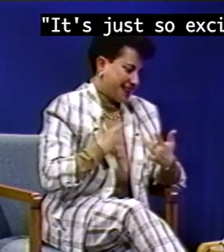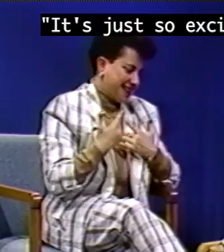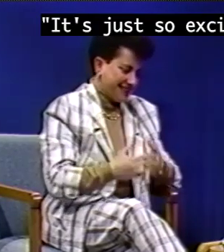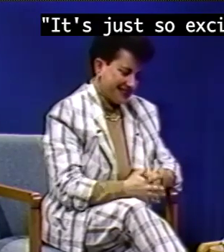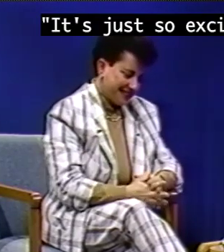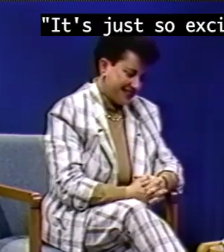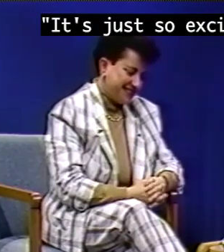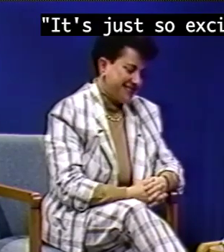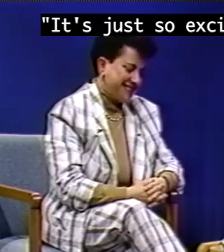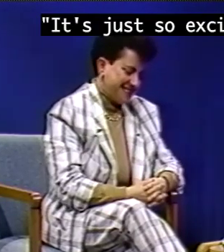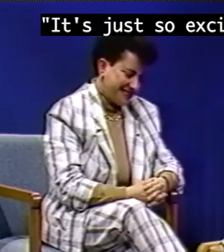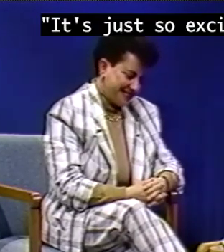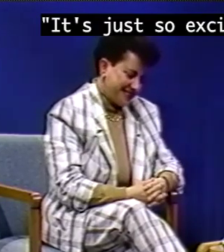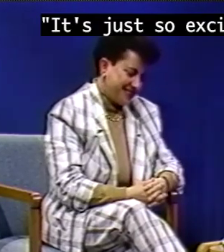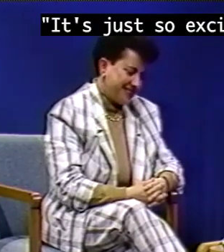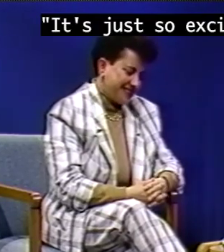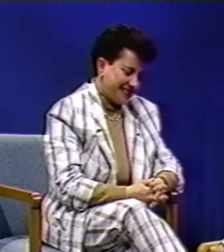It's just so exciting.